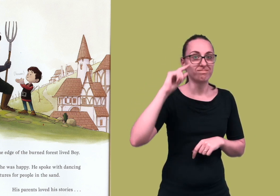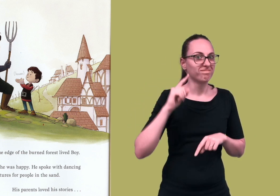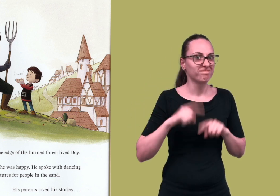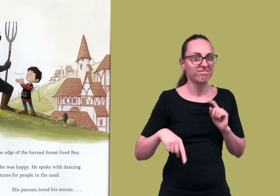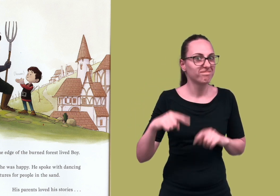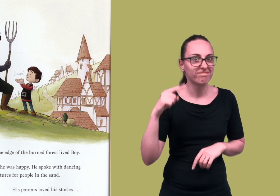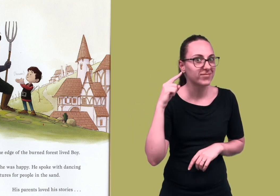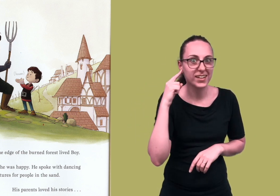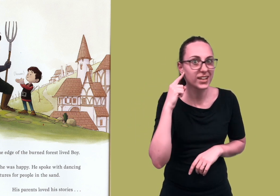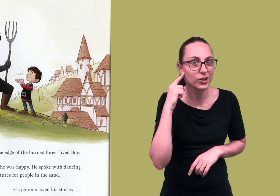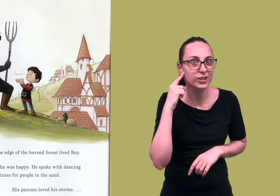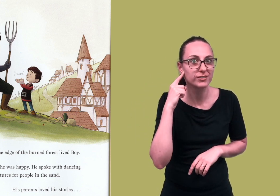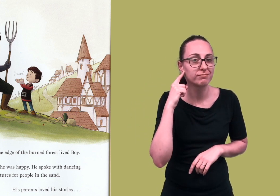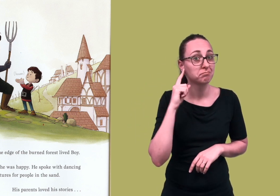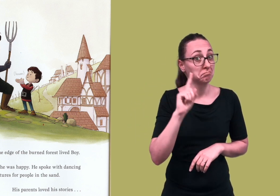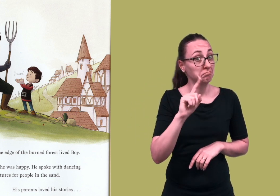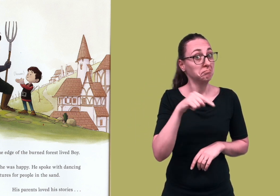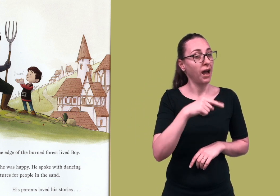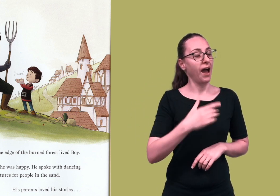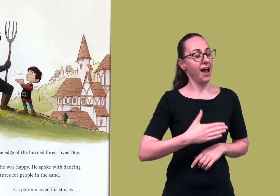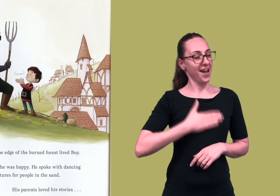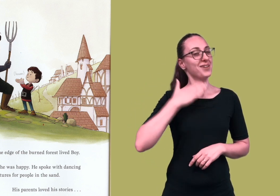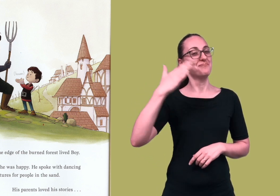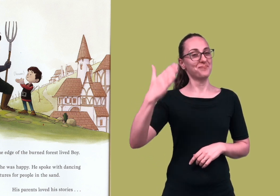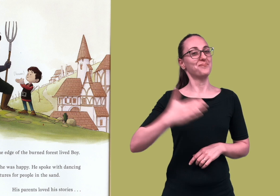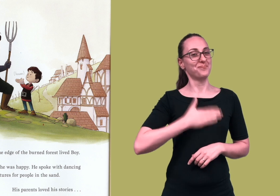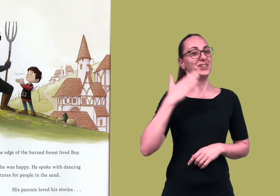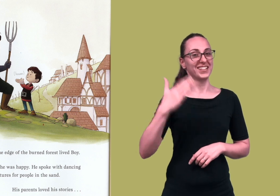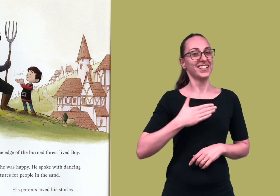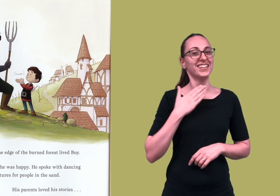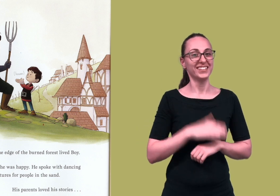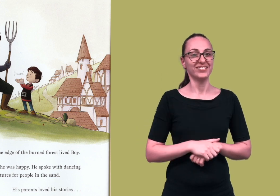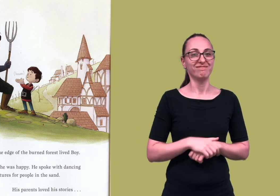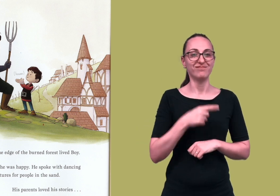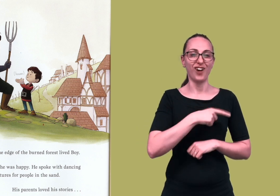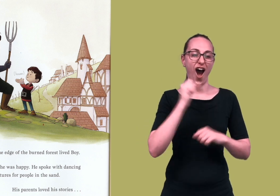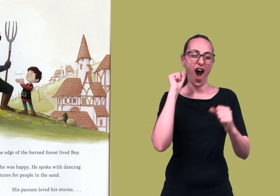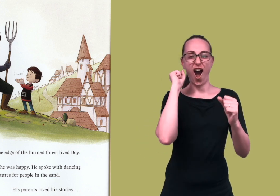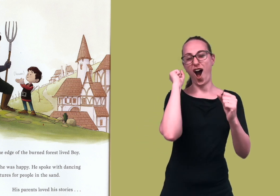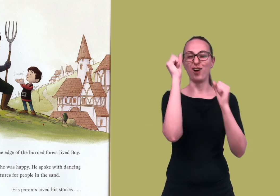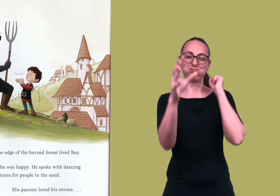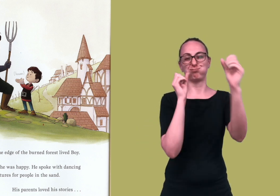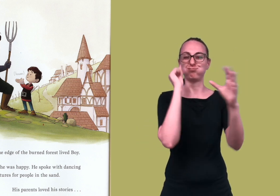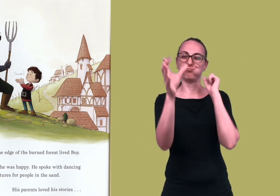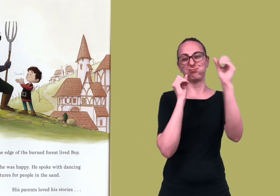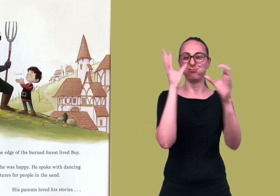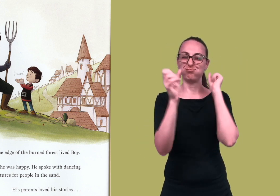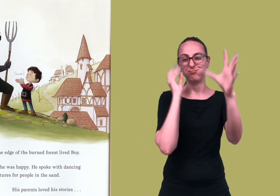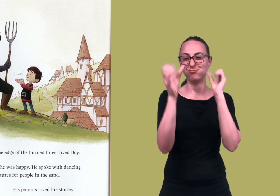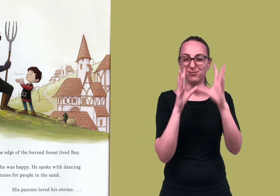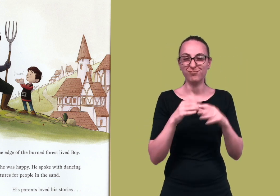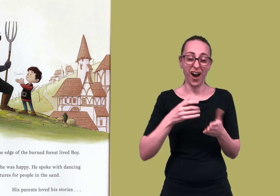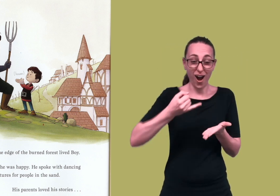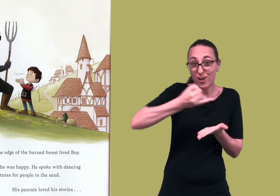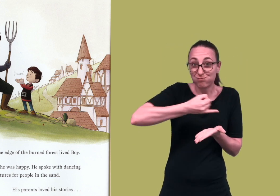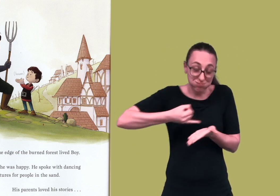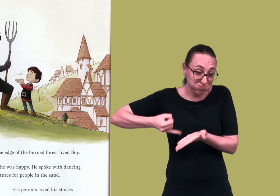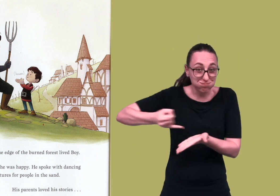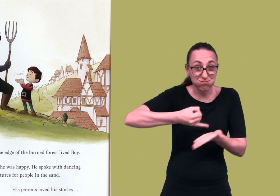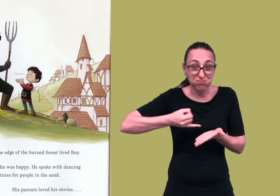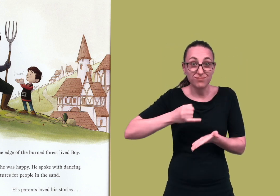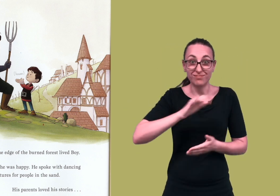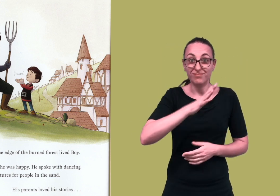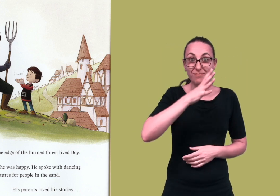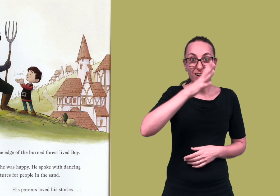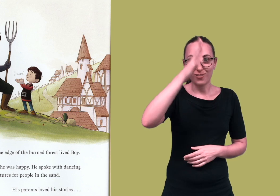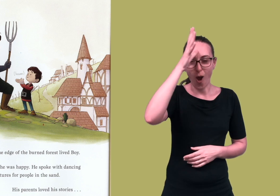Boy couldn't hear, but he was happy. He spoke with dancing hands, and he drew